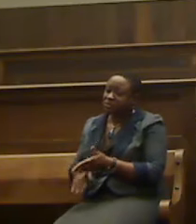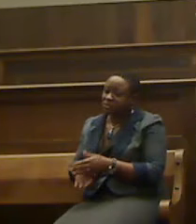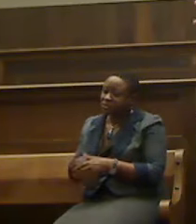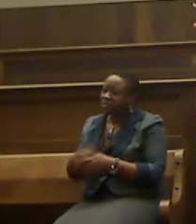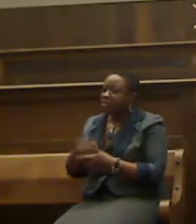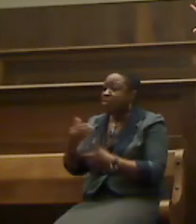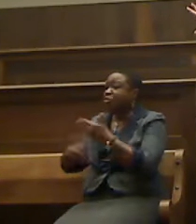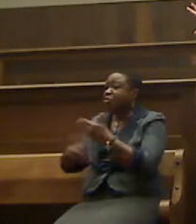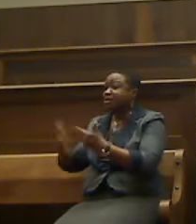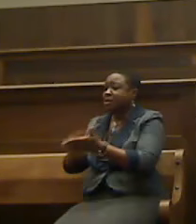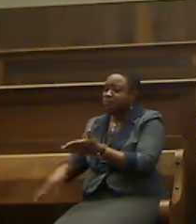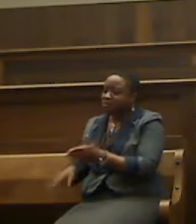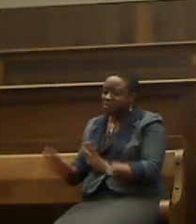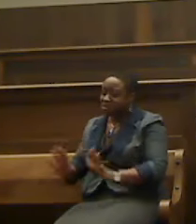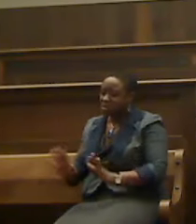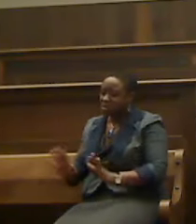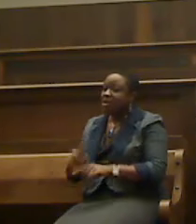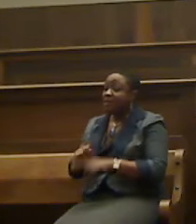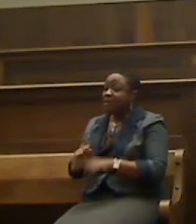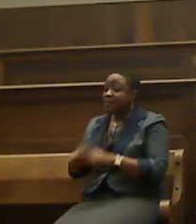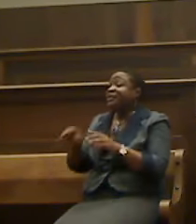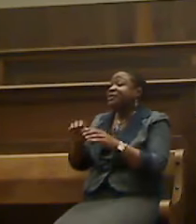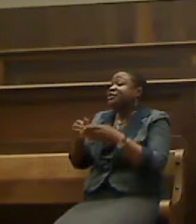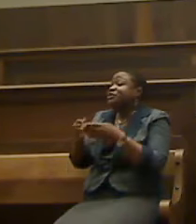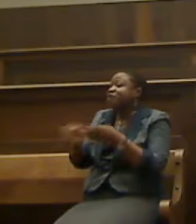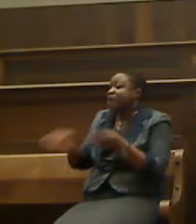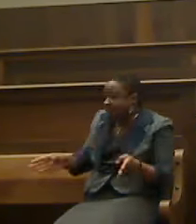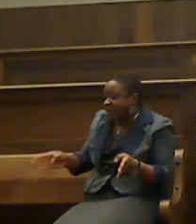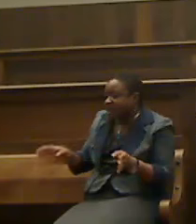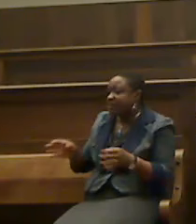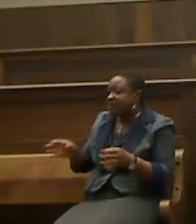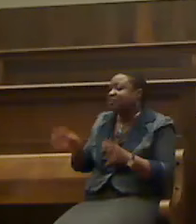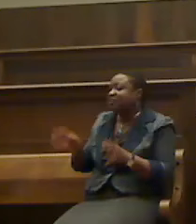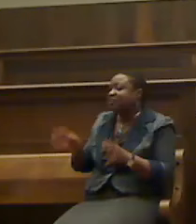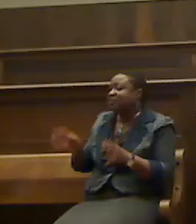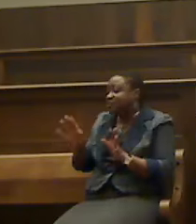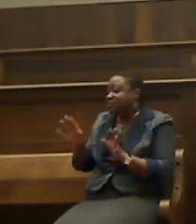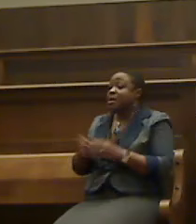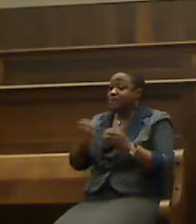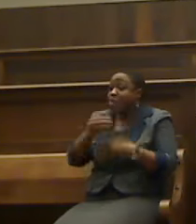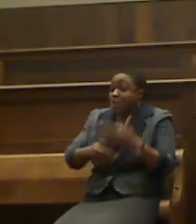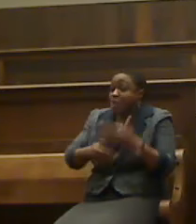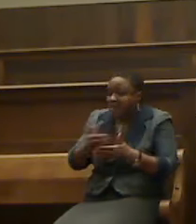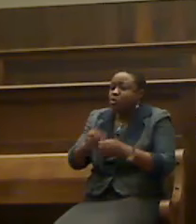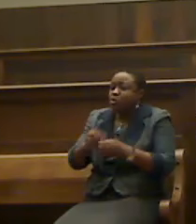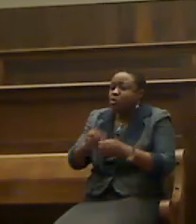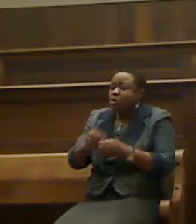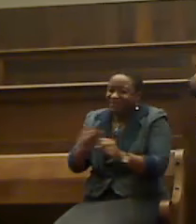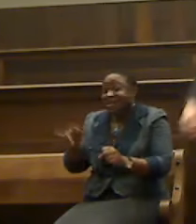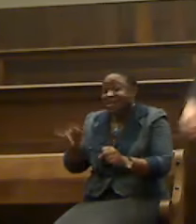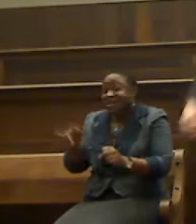processed, but in general, it's safer the more processed it is, which is odd.